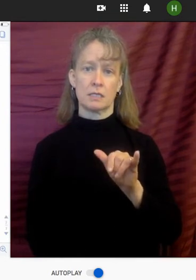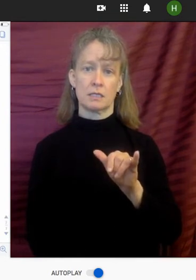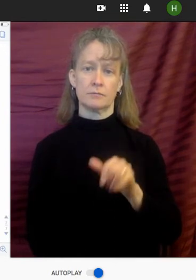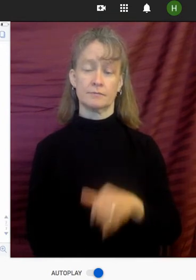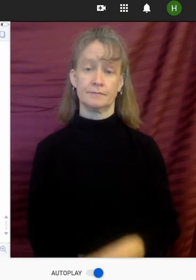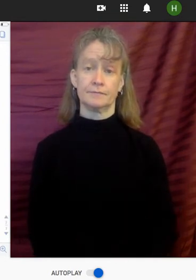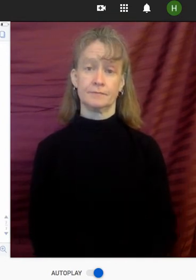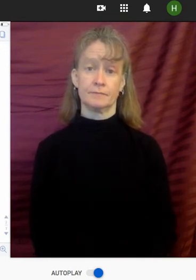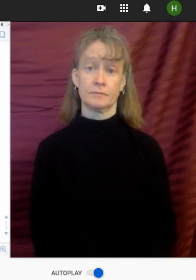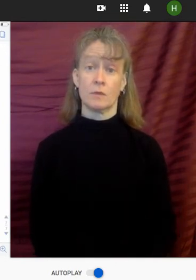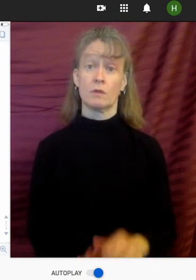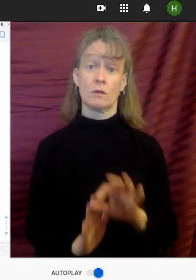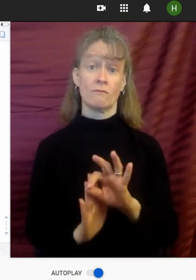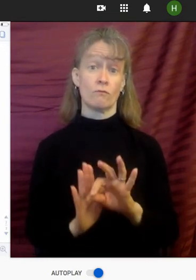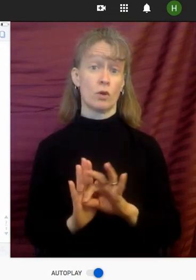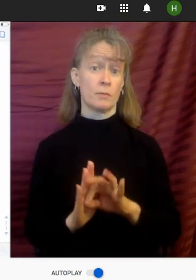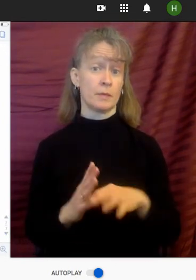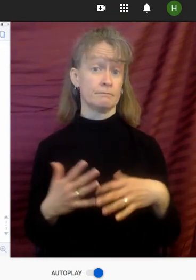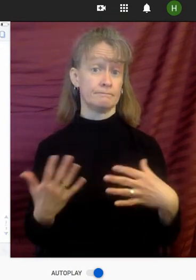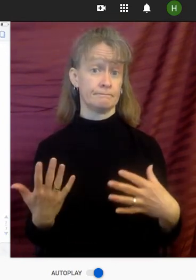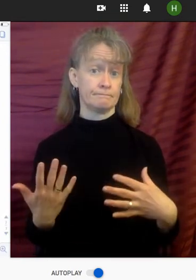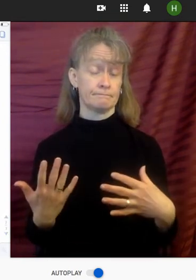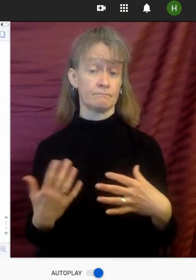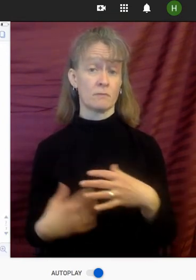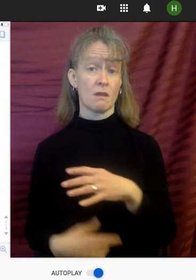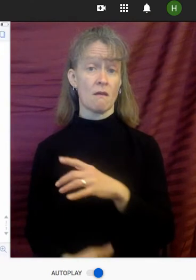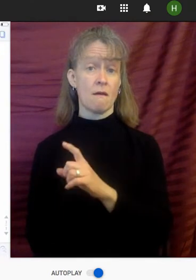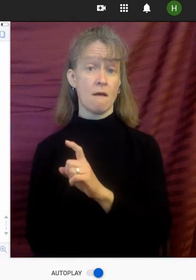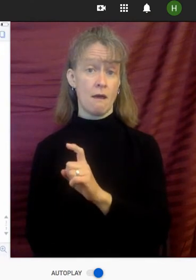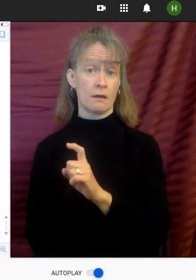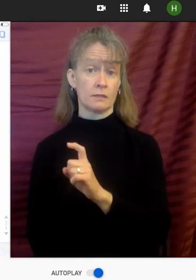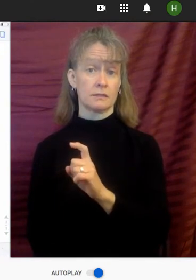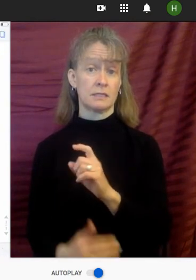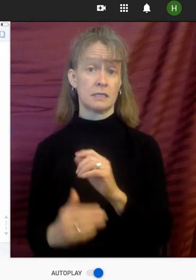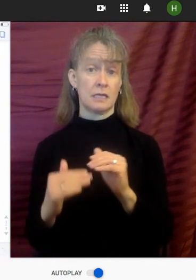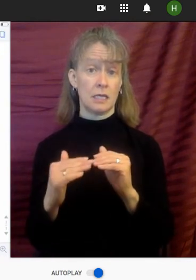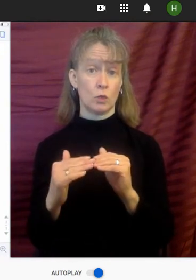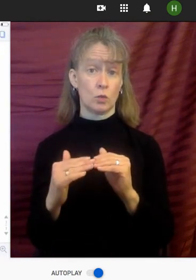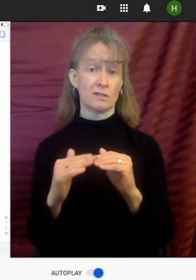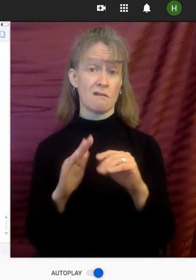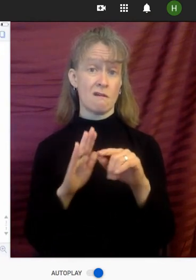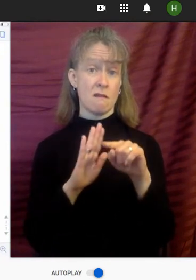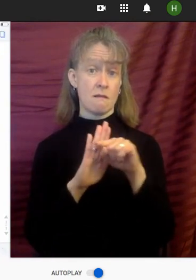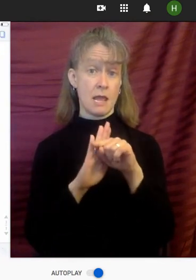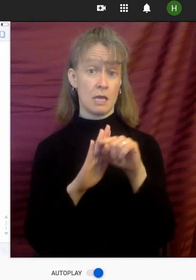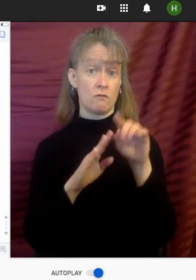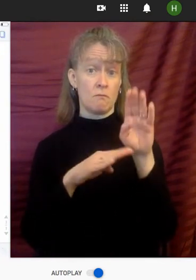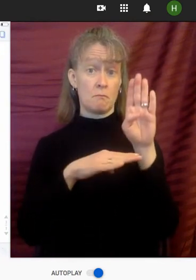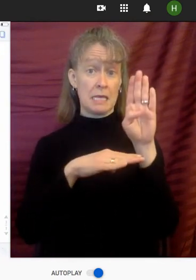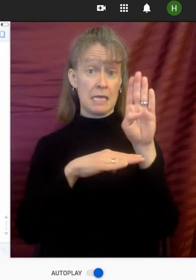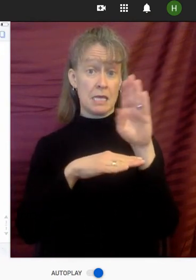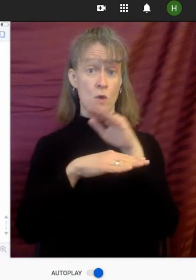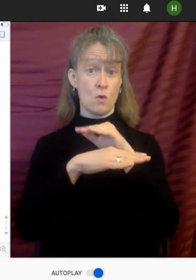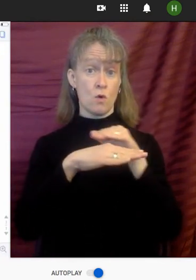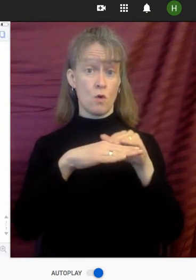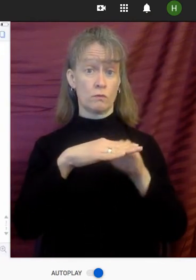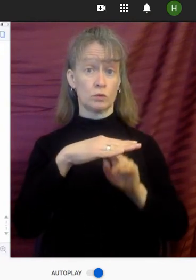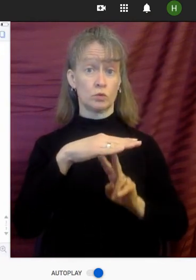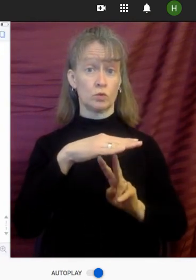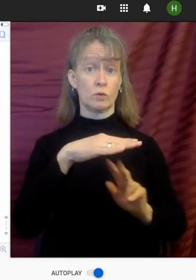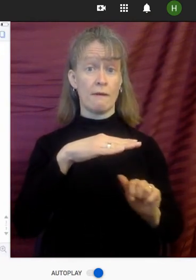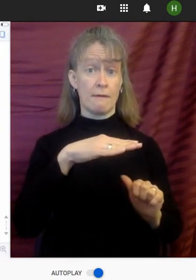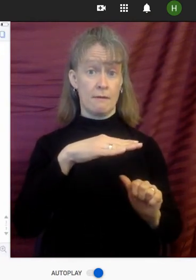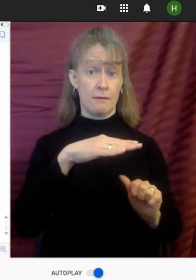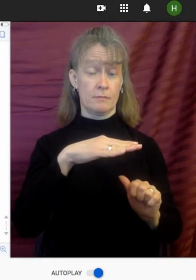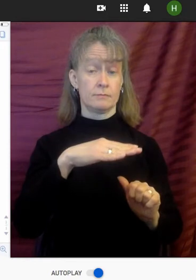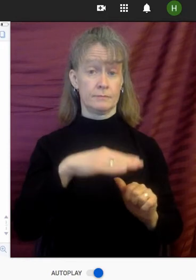The formula is x equals negative b over 2a.